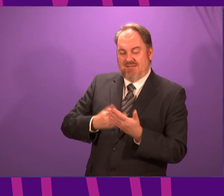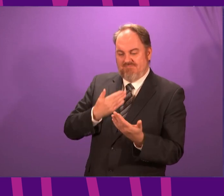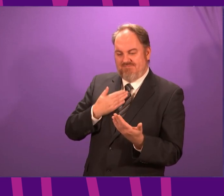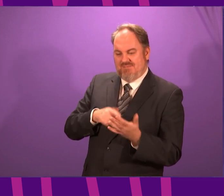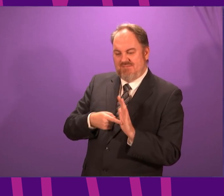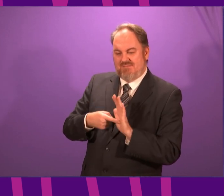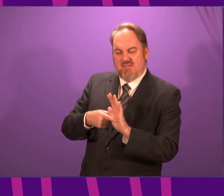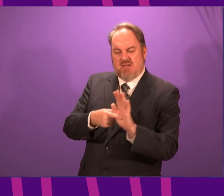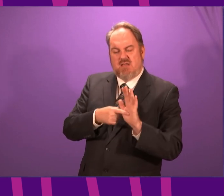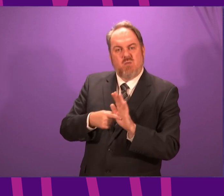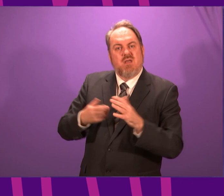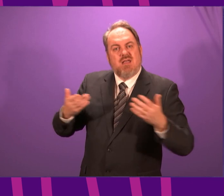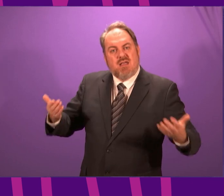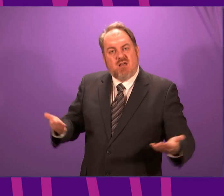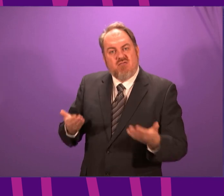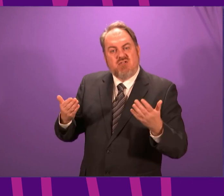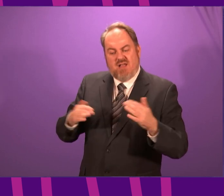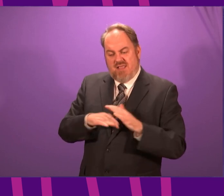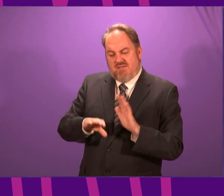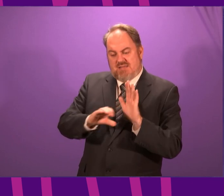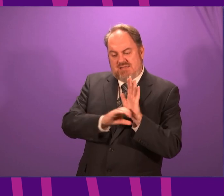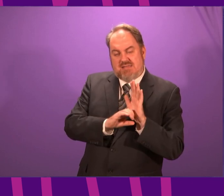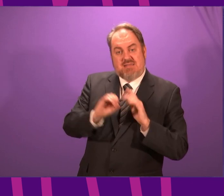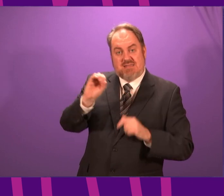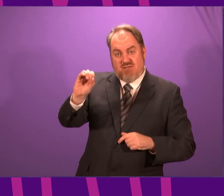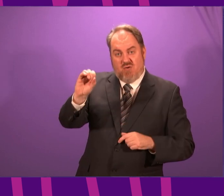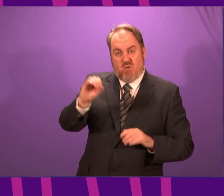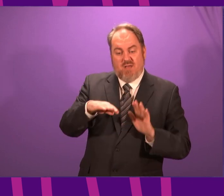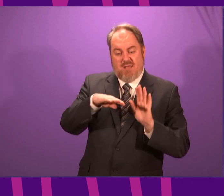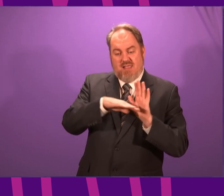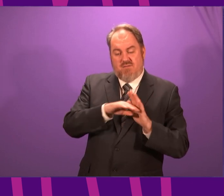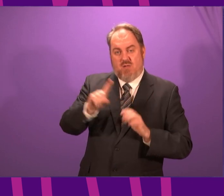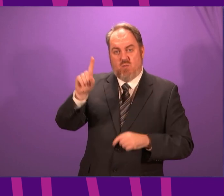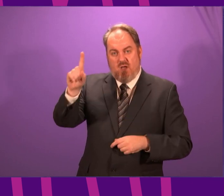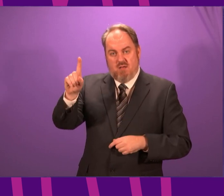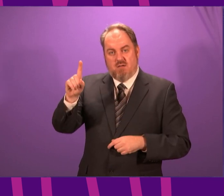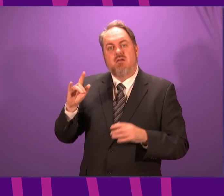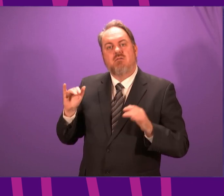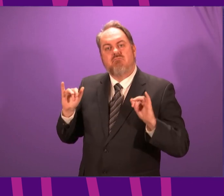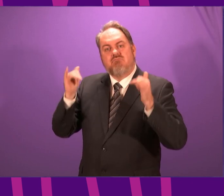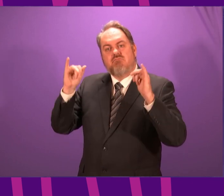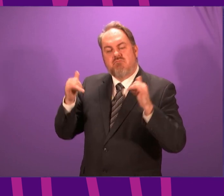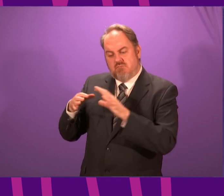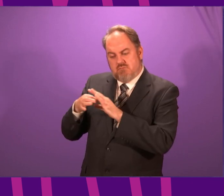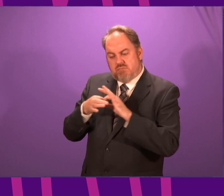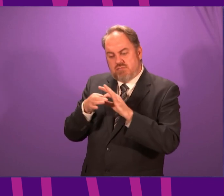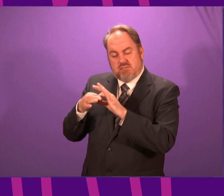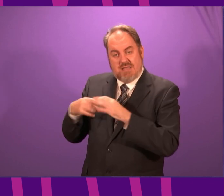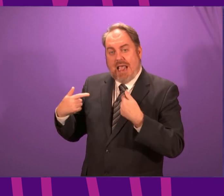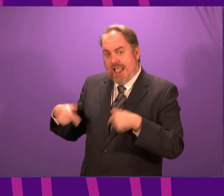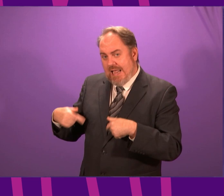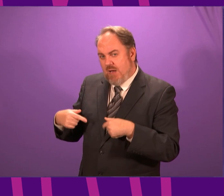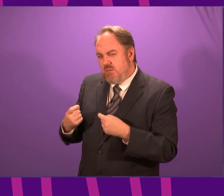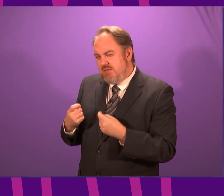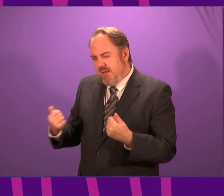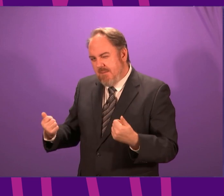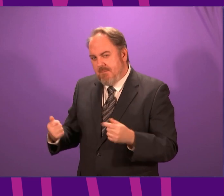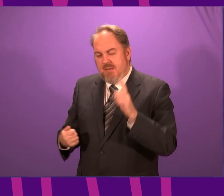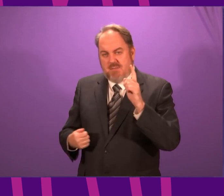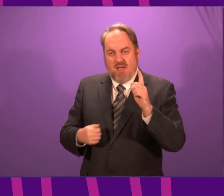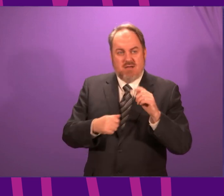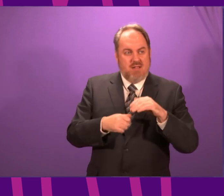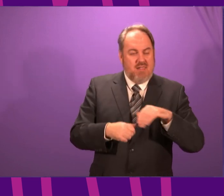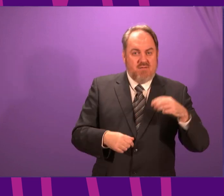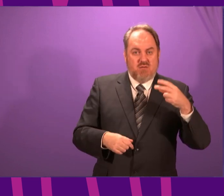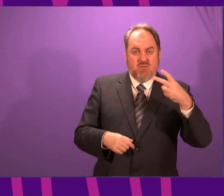of in-home socialising at levels 0 and 1, but no in-home socialising at all across levels 2 to 4. Safety is, of